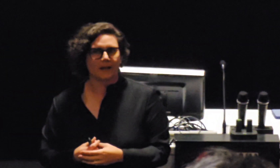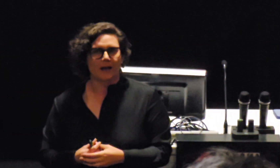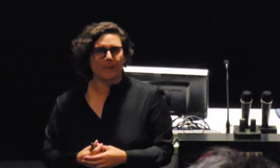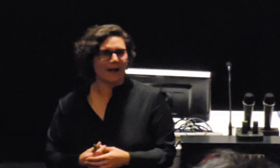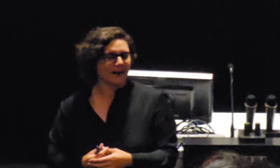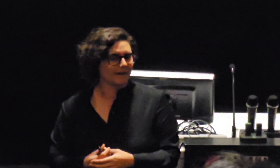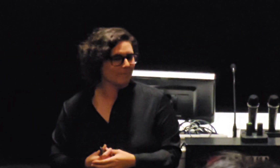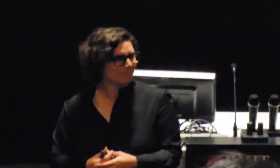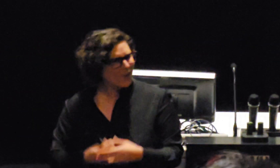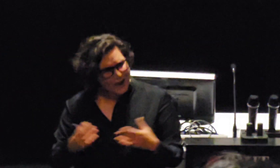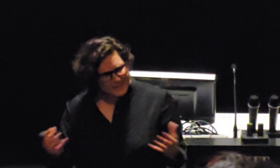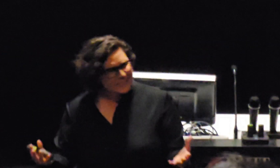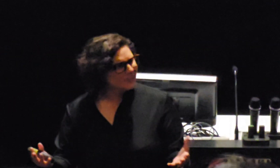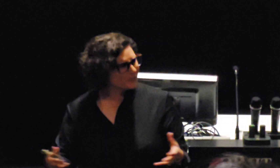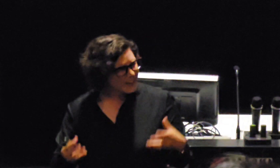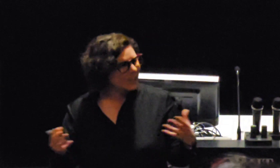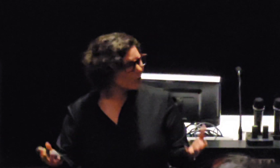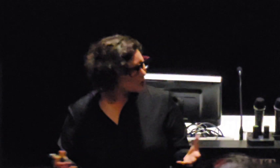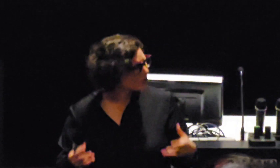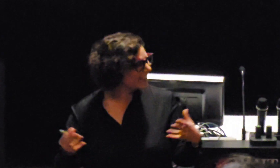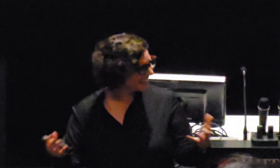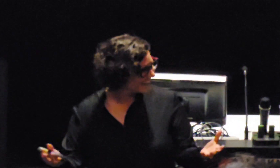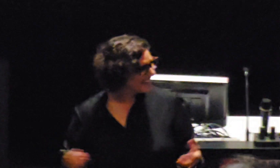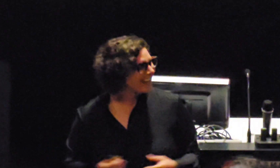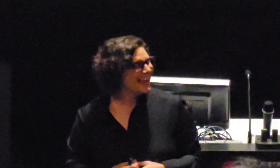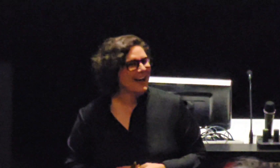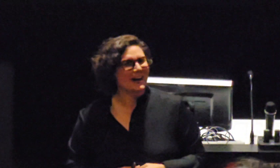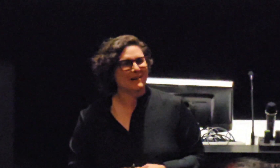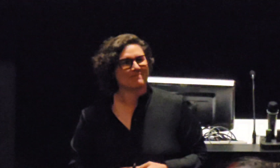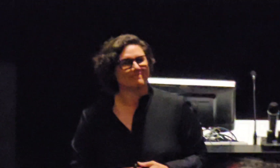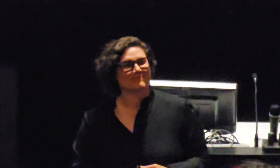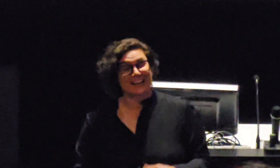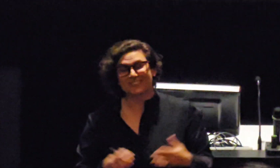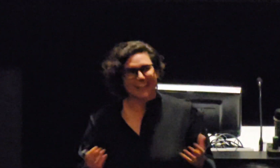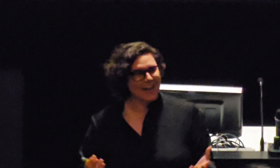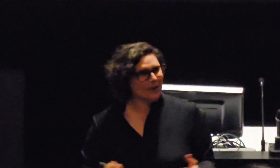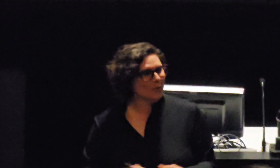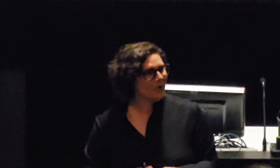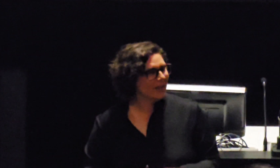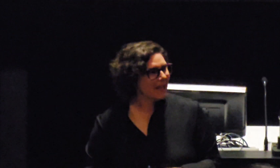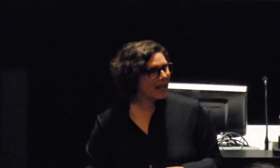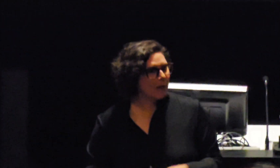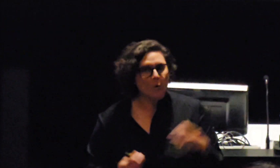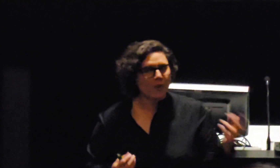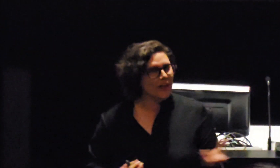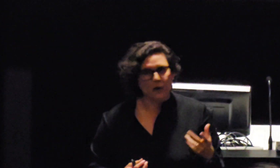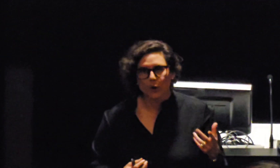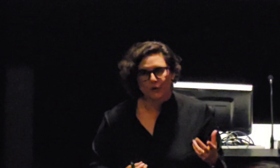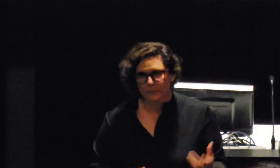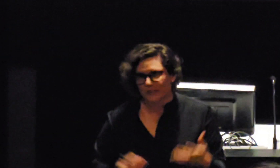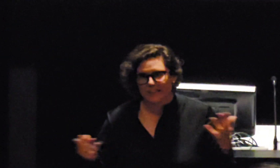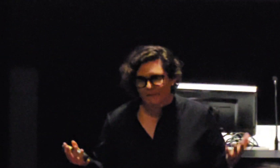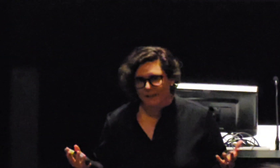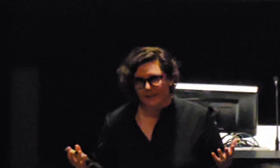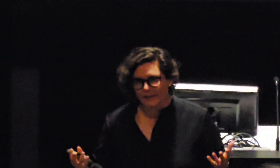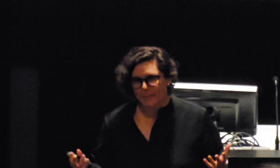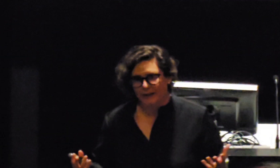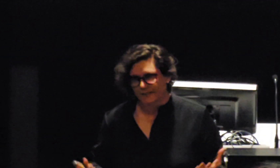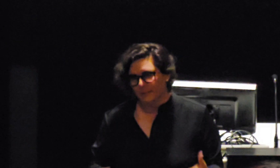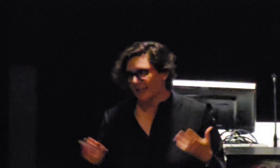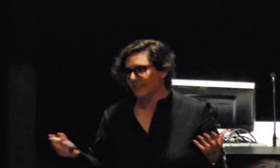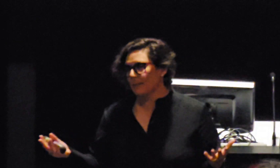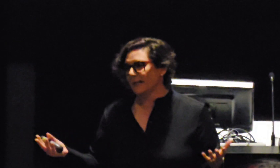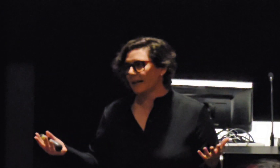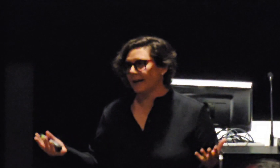mobilized about ideas of inclusion and scale and what they lose, which is everything